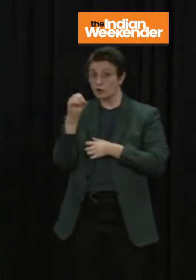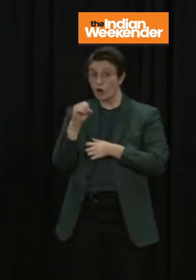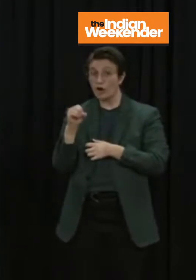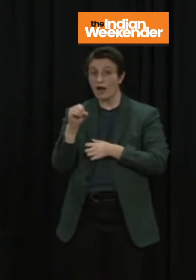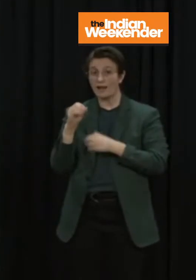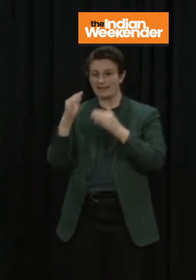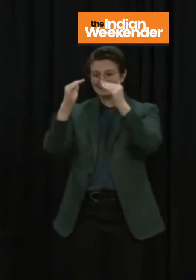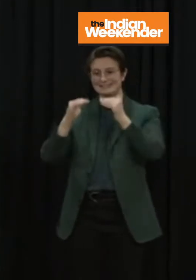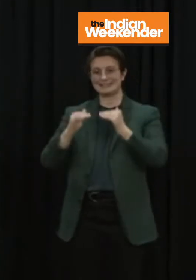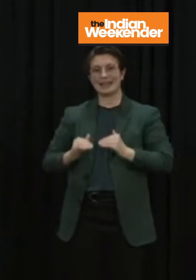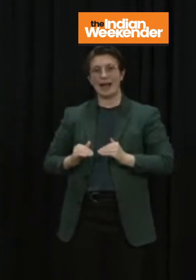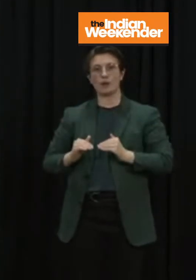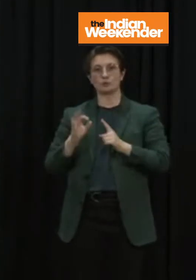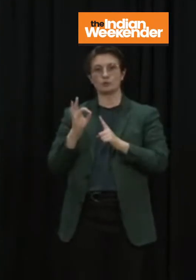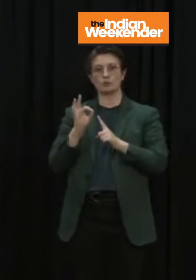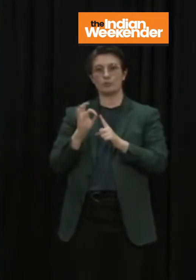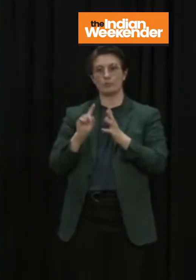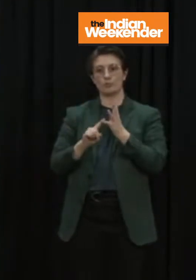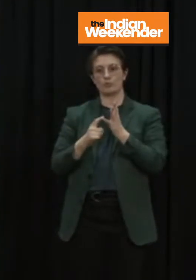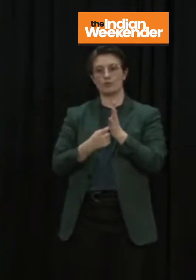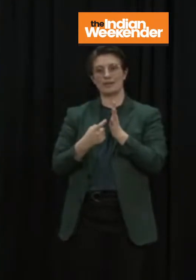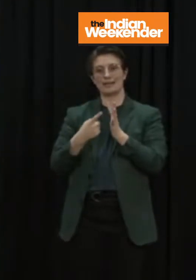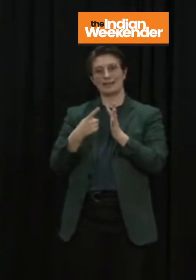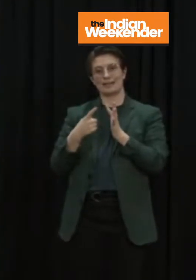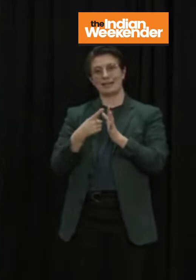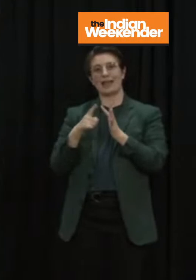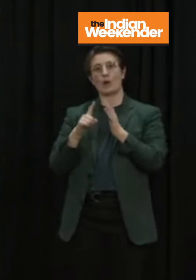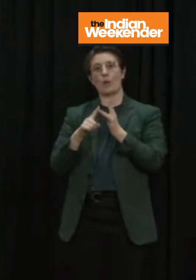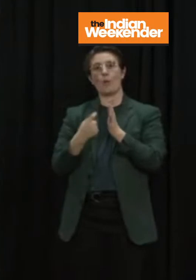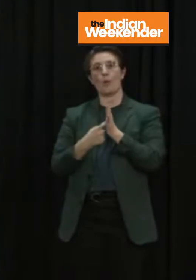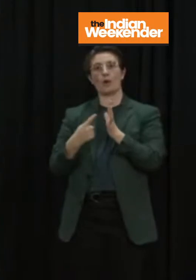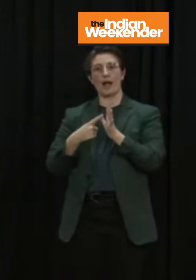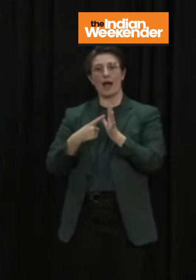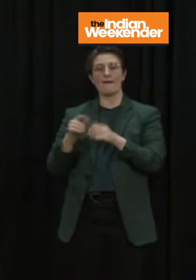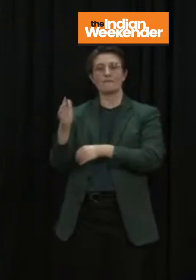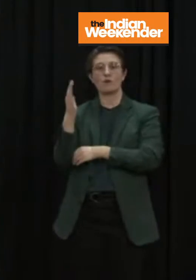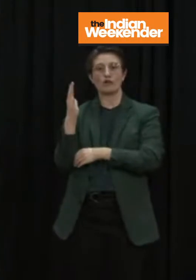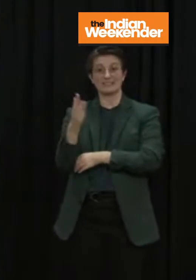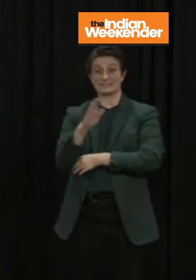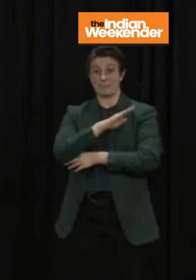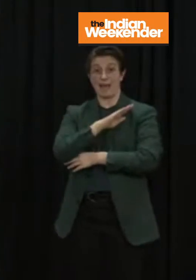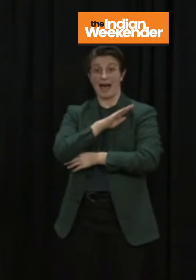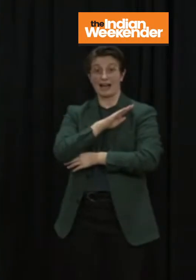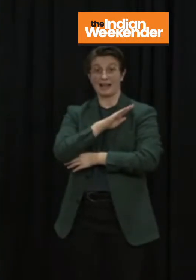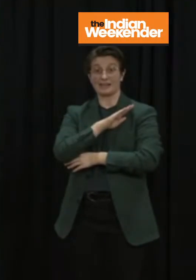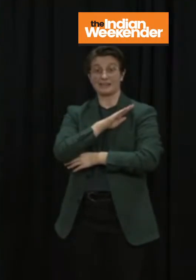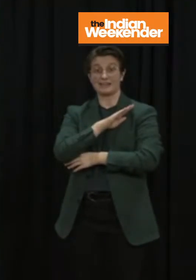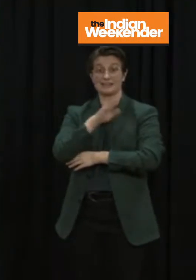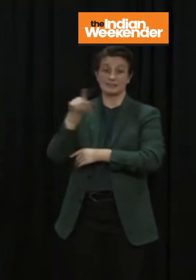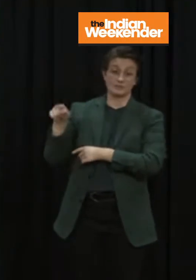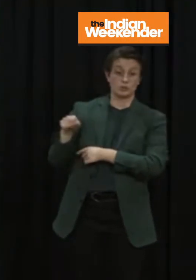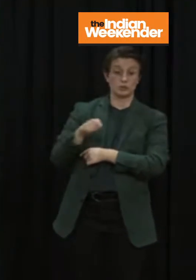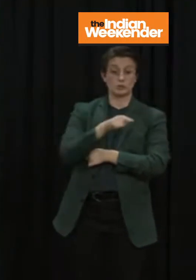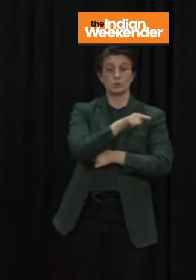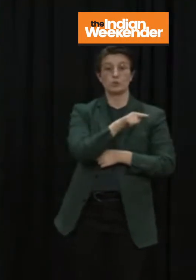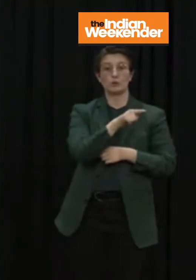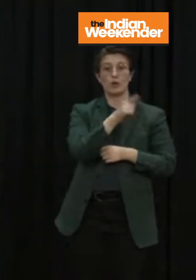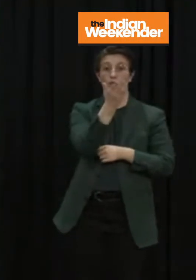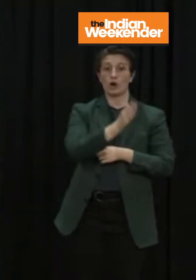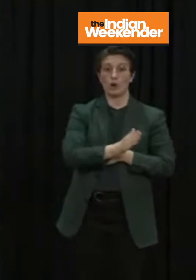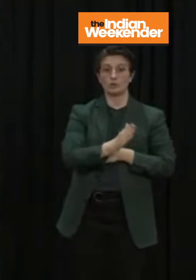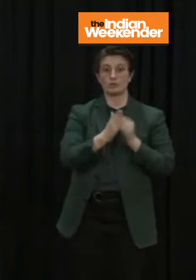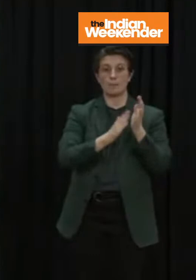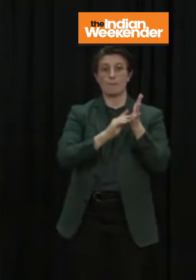to Mokau, and then east along the northern Puriora Forest Park, and then north to include